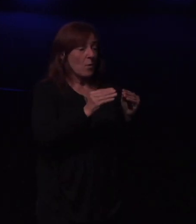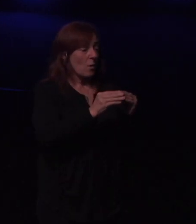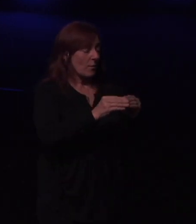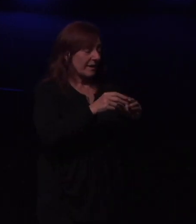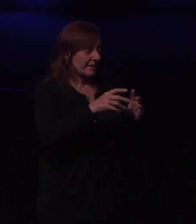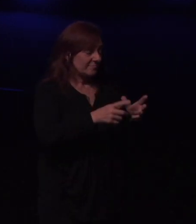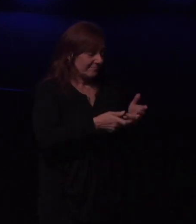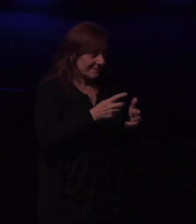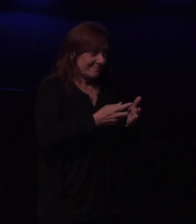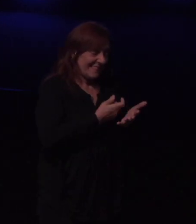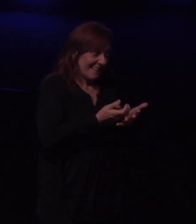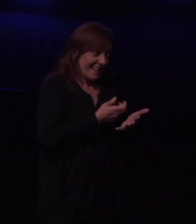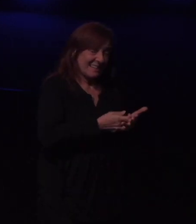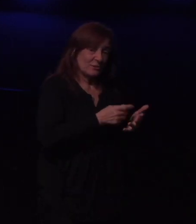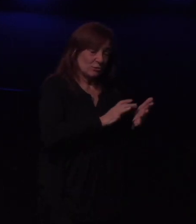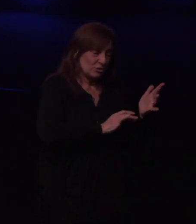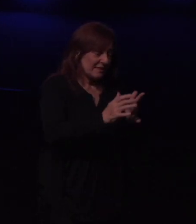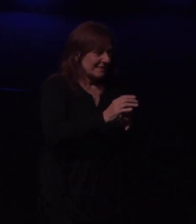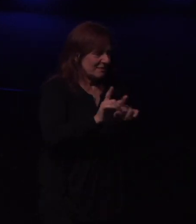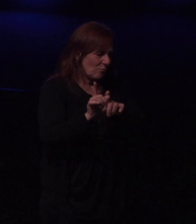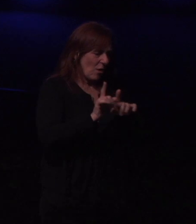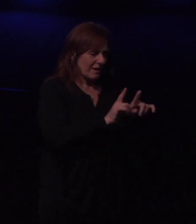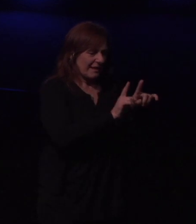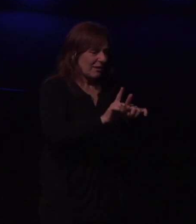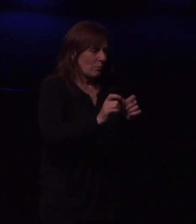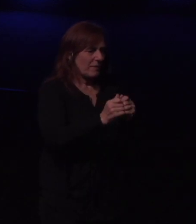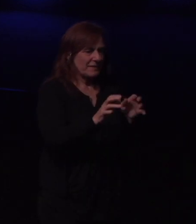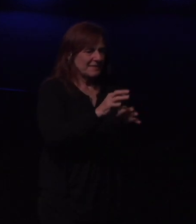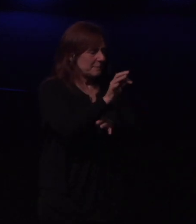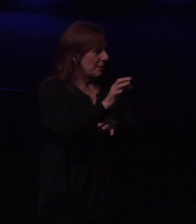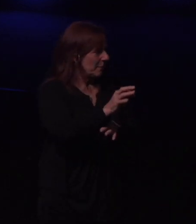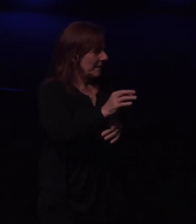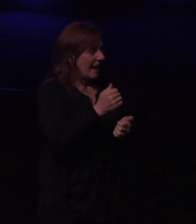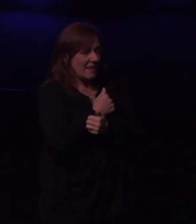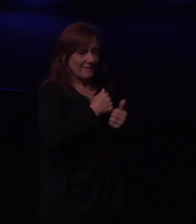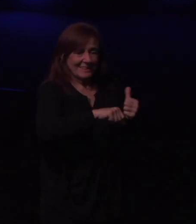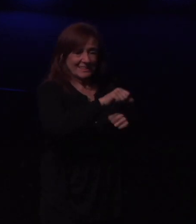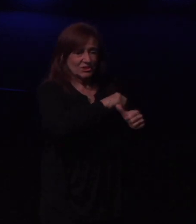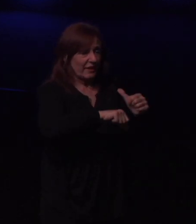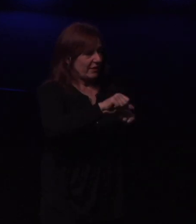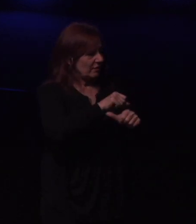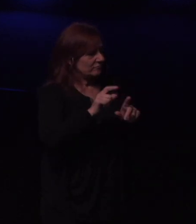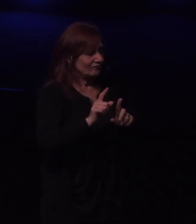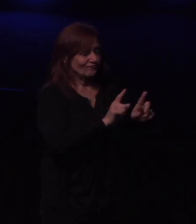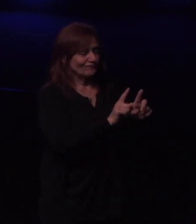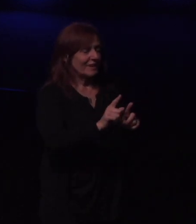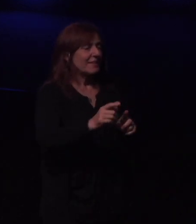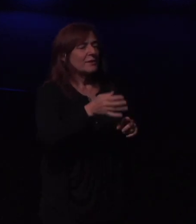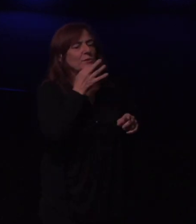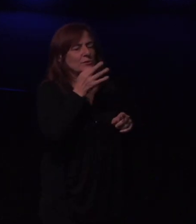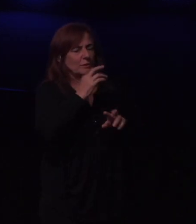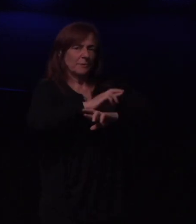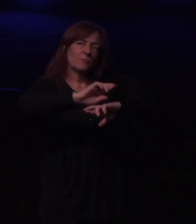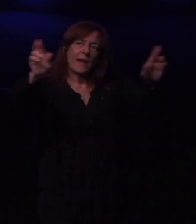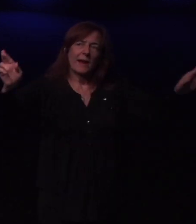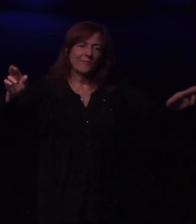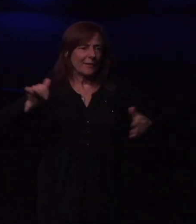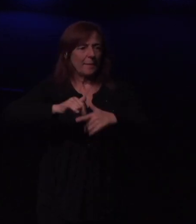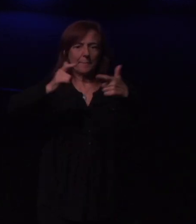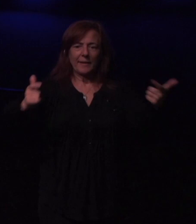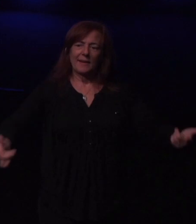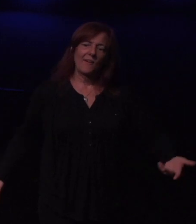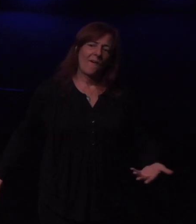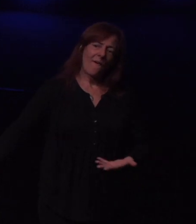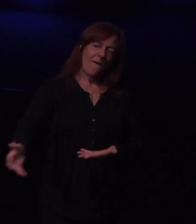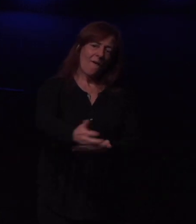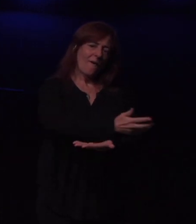dig into Jesus, walking in step with the Spirit and loving each other, the sooner we're going to be ready for the harvest God really wants